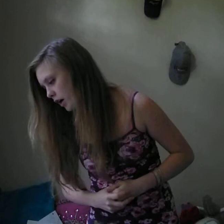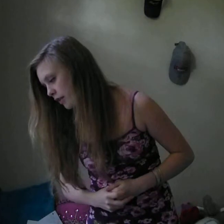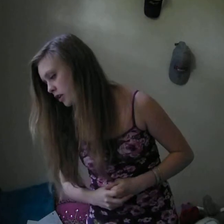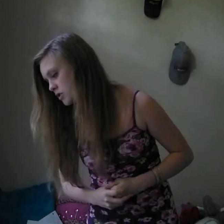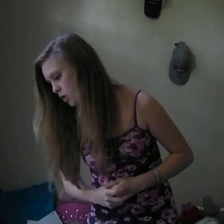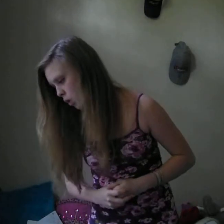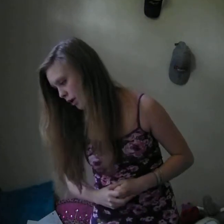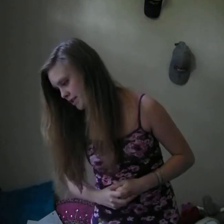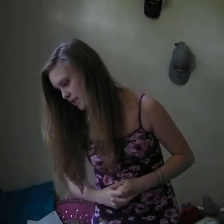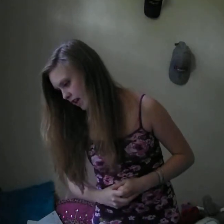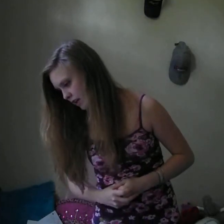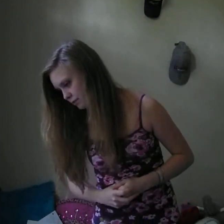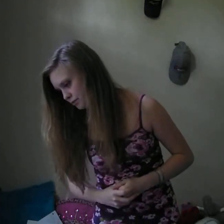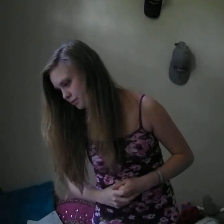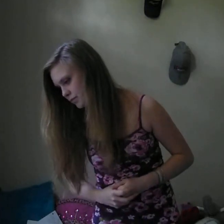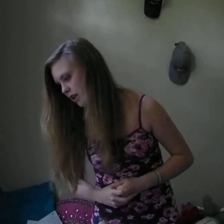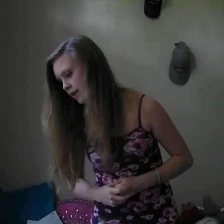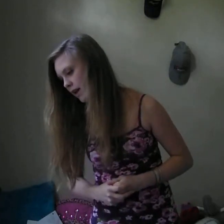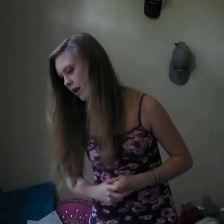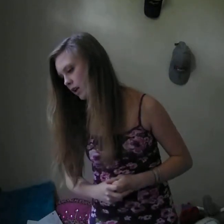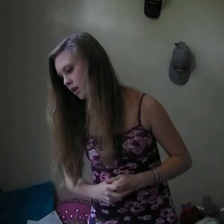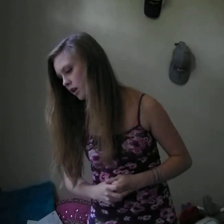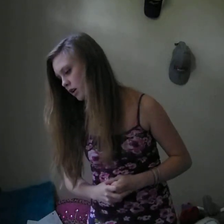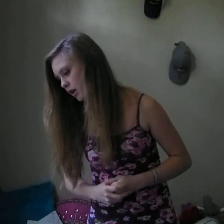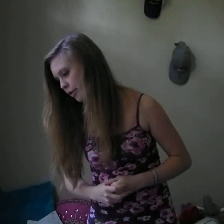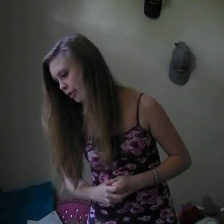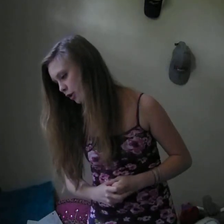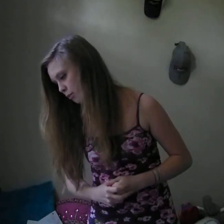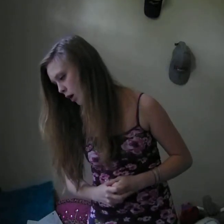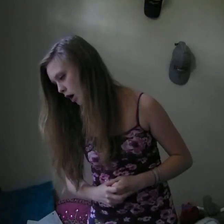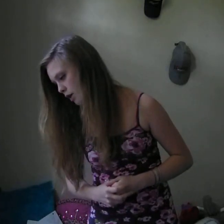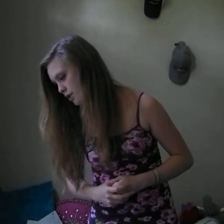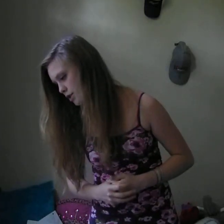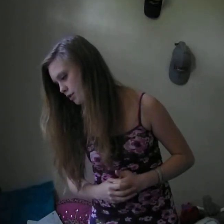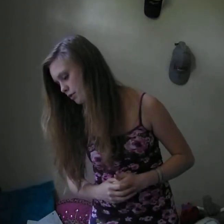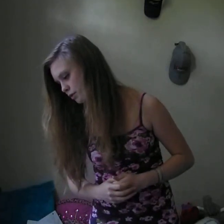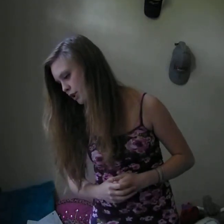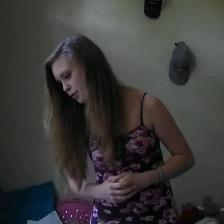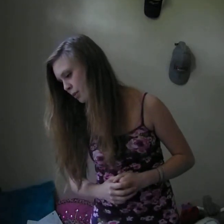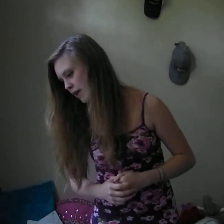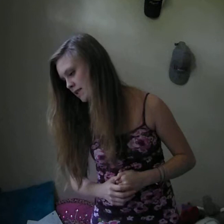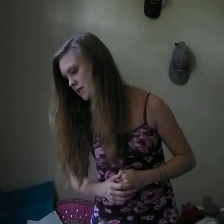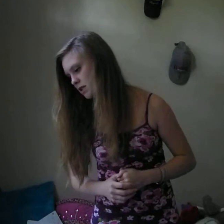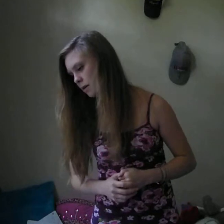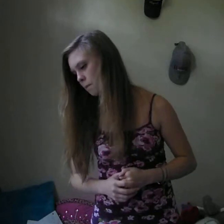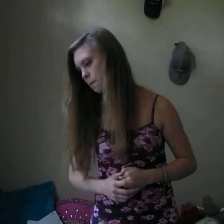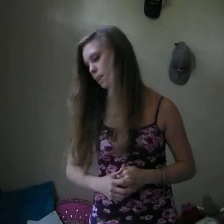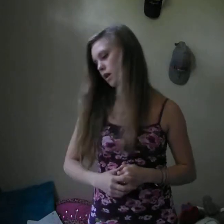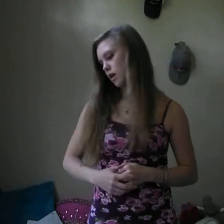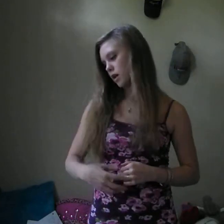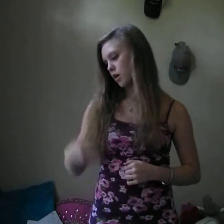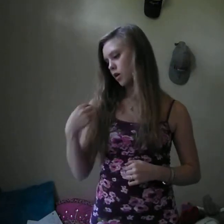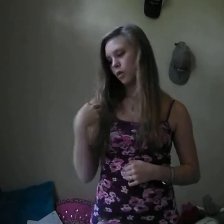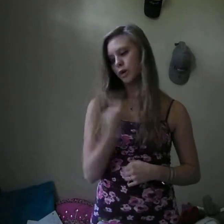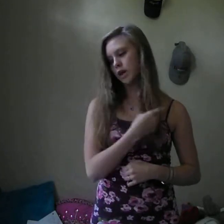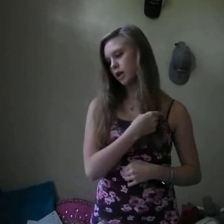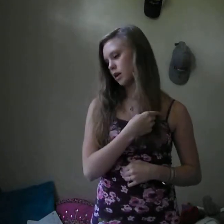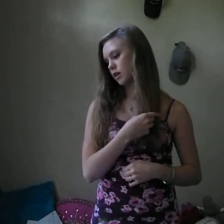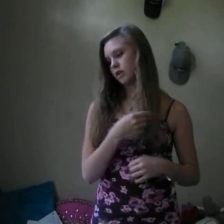Then it's the chorus again. And then a third part, which repeats, we